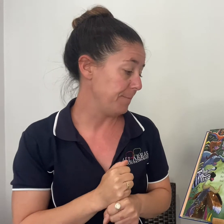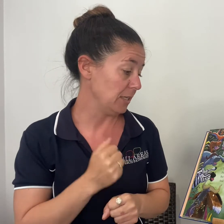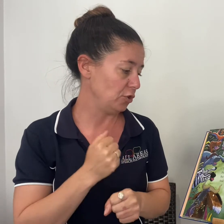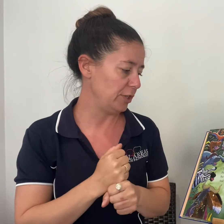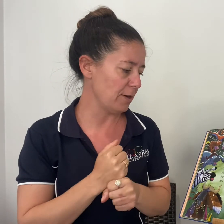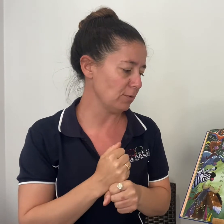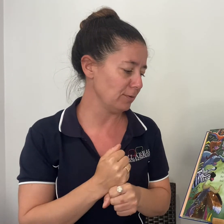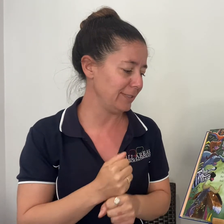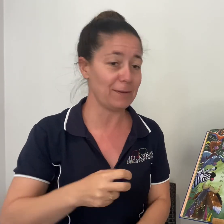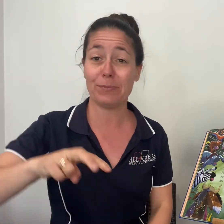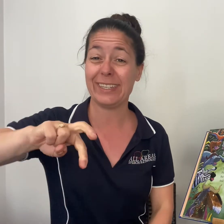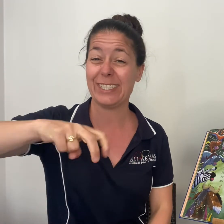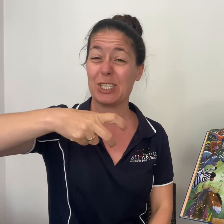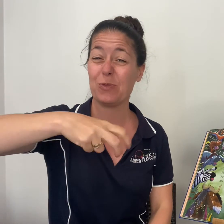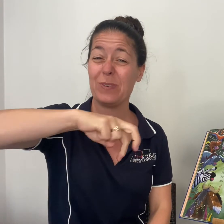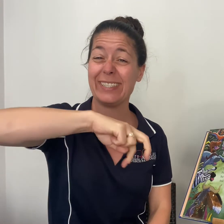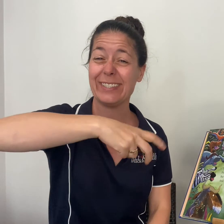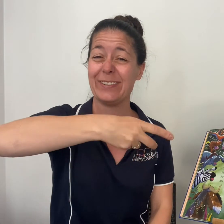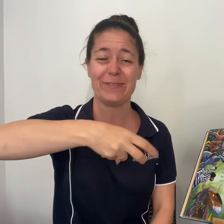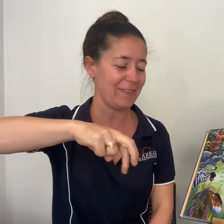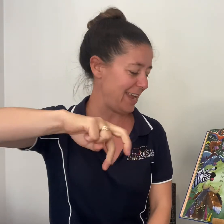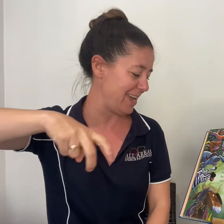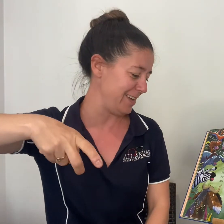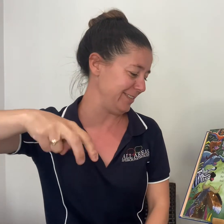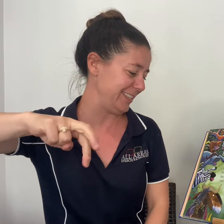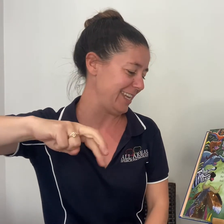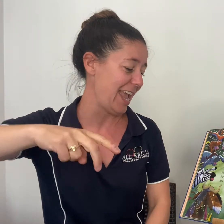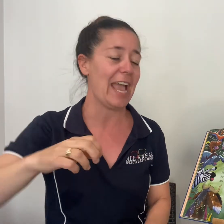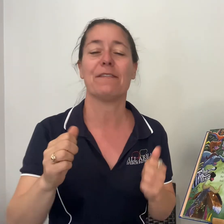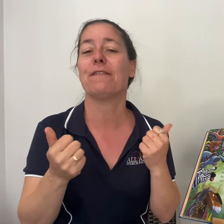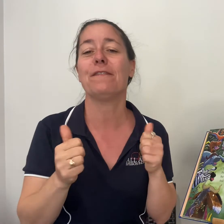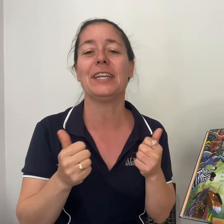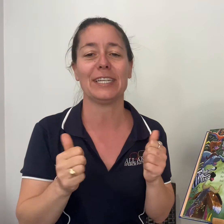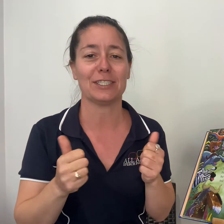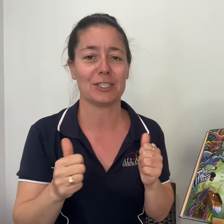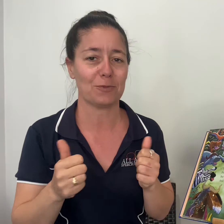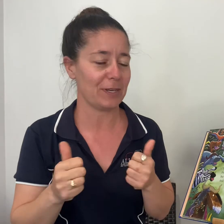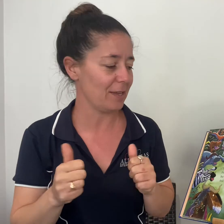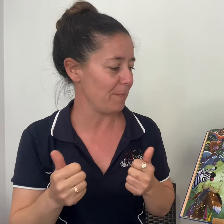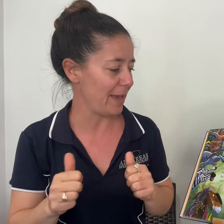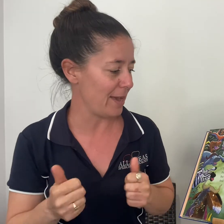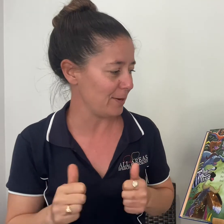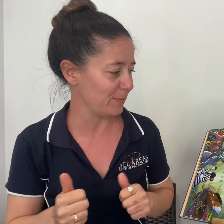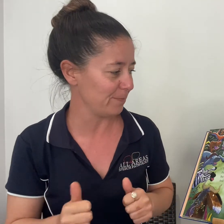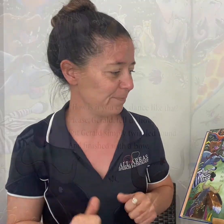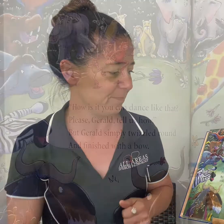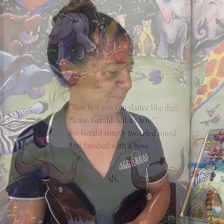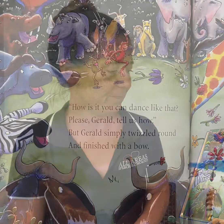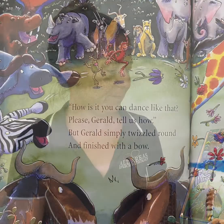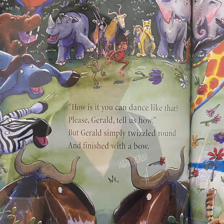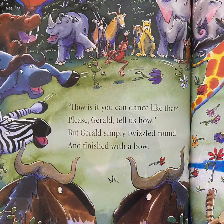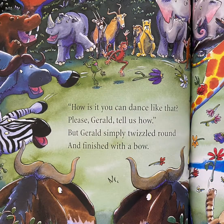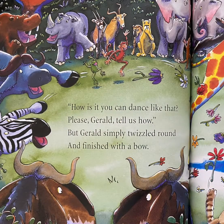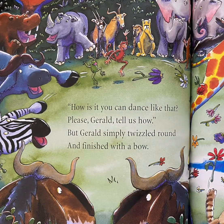But Gerald simply twizzled around and finished with a bow.